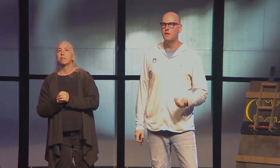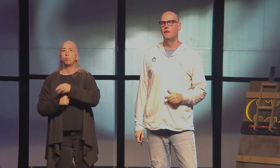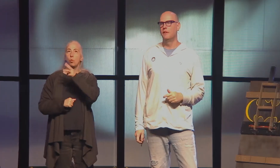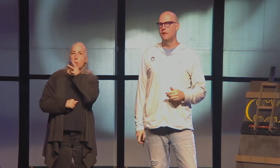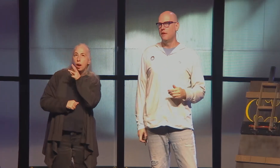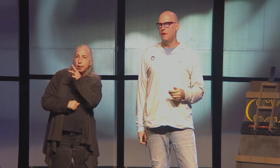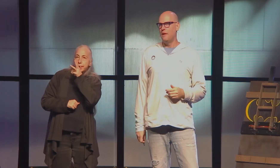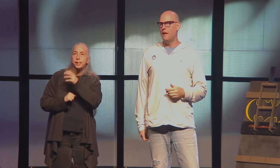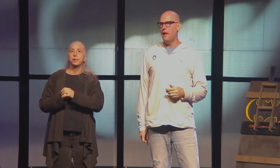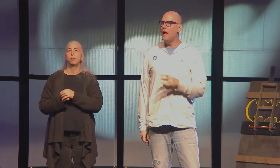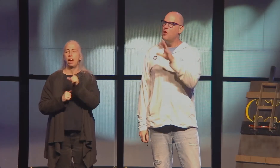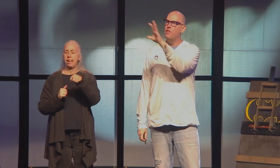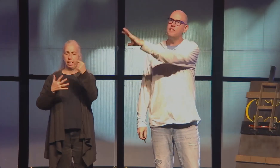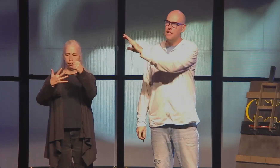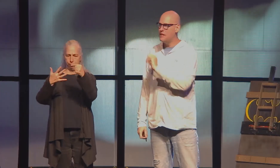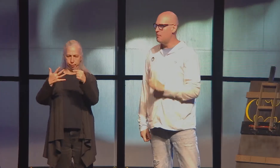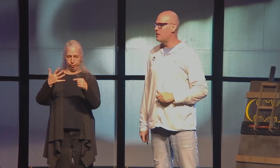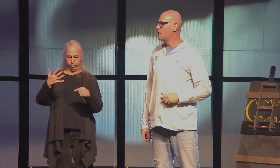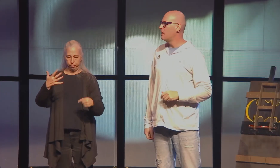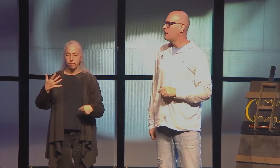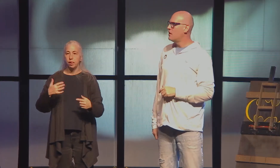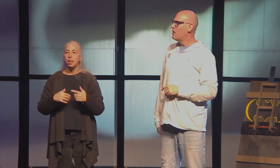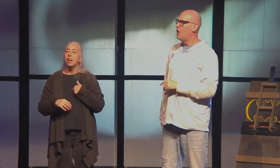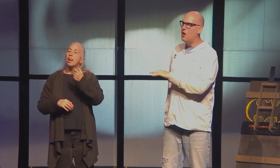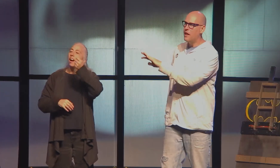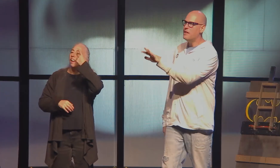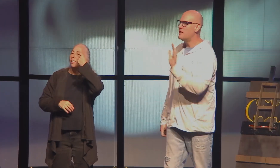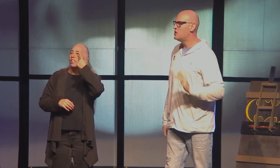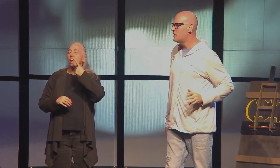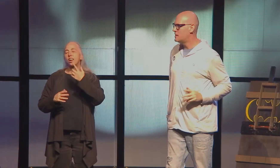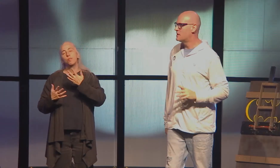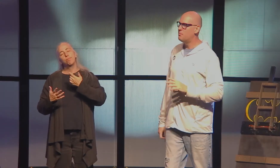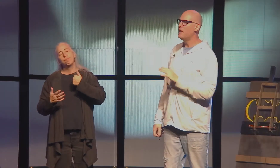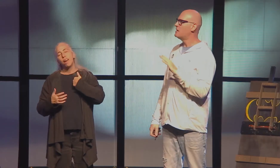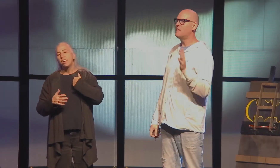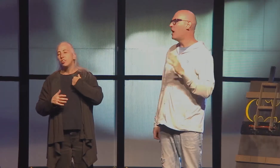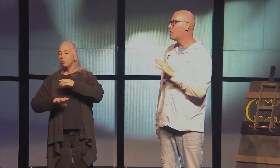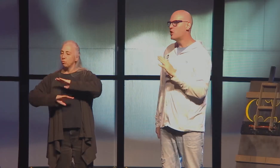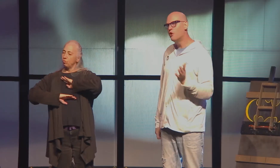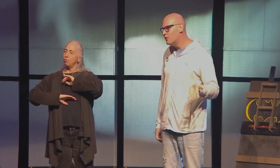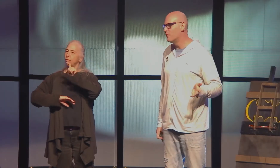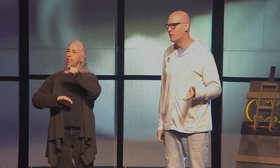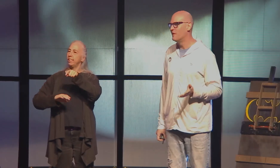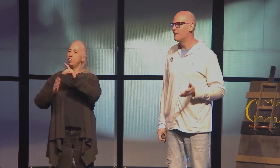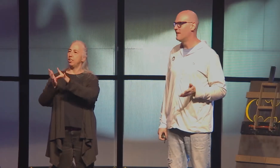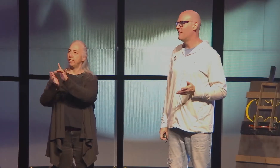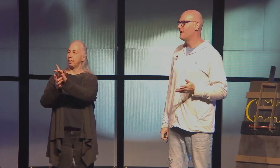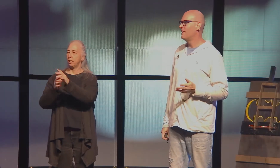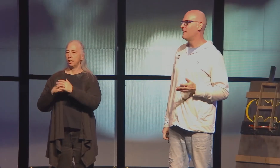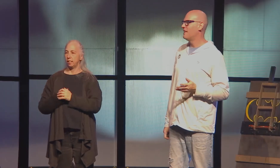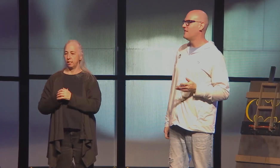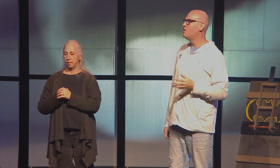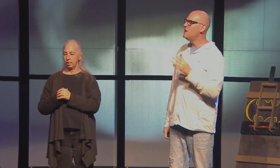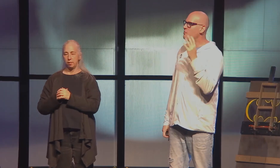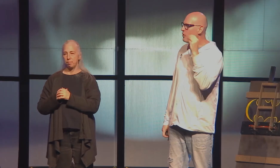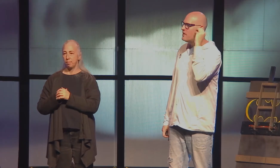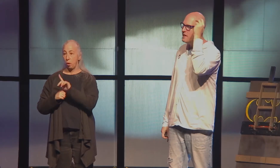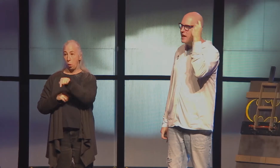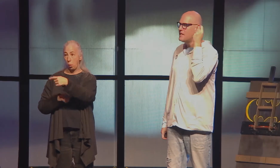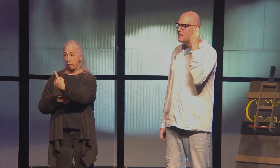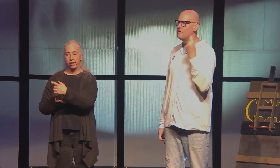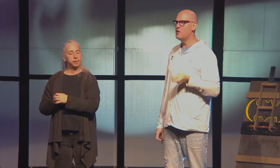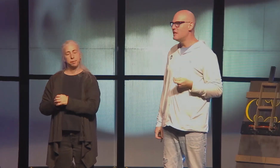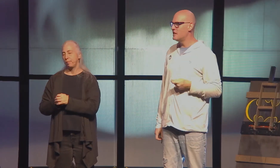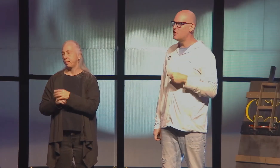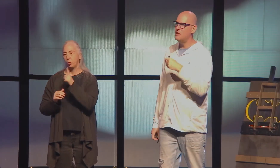water. I know this sentiment. All I need is Jesus, but it's not true. You need more than